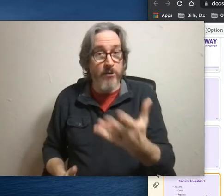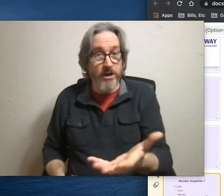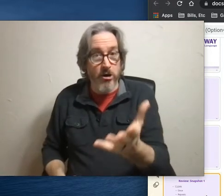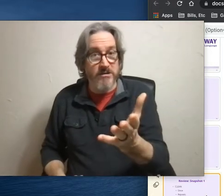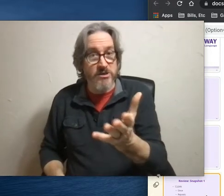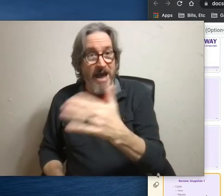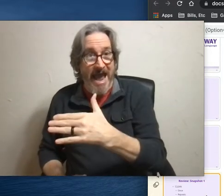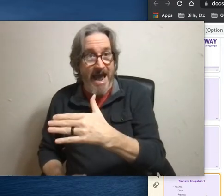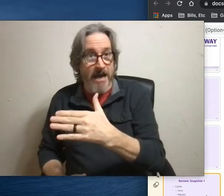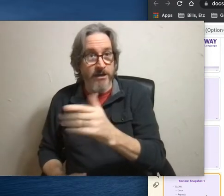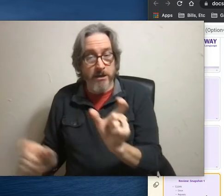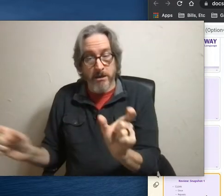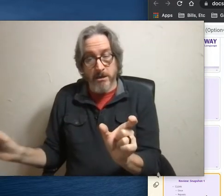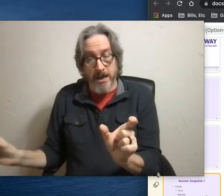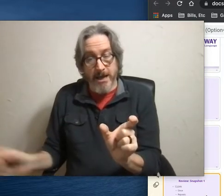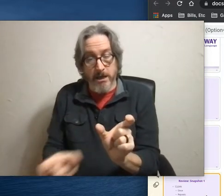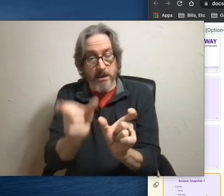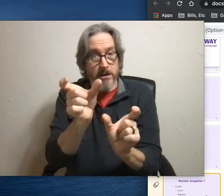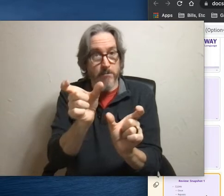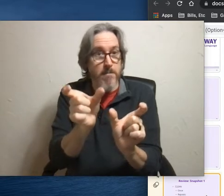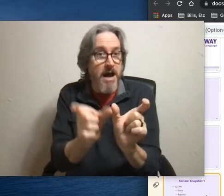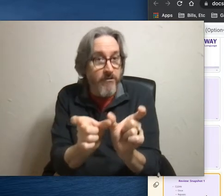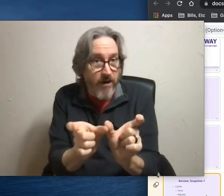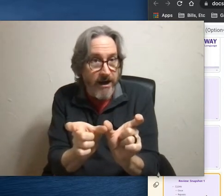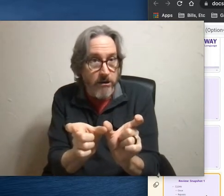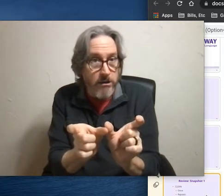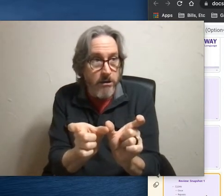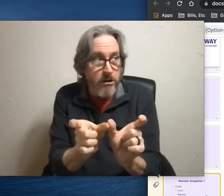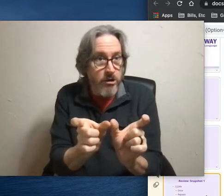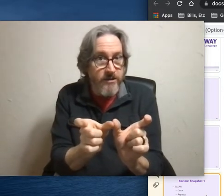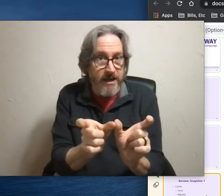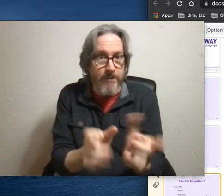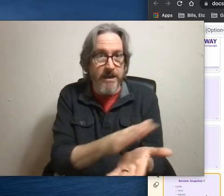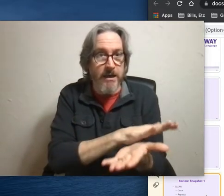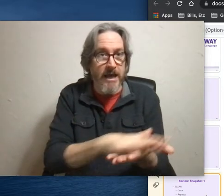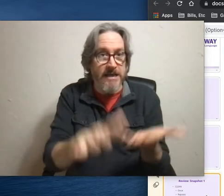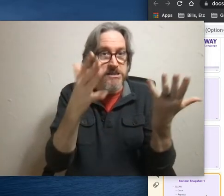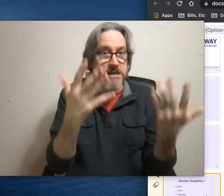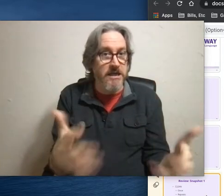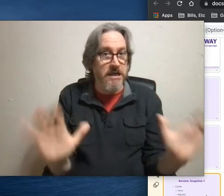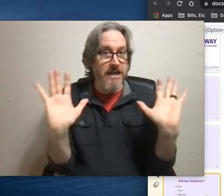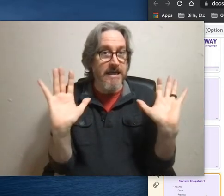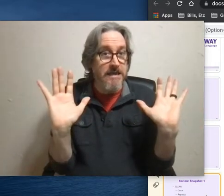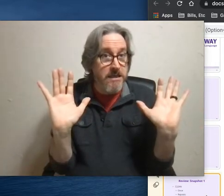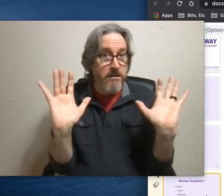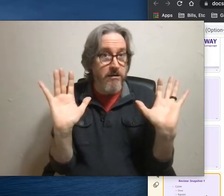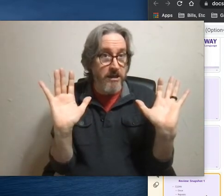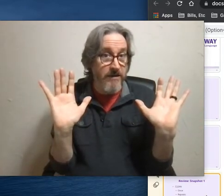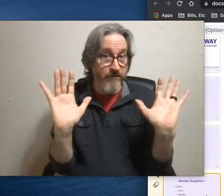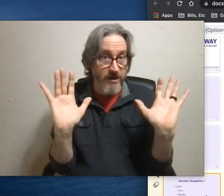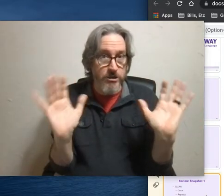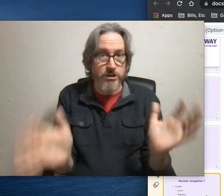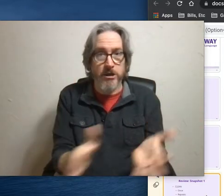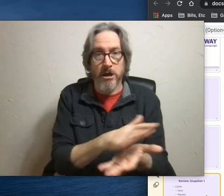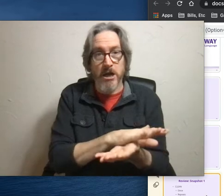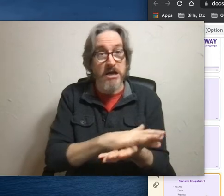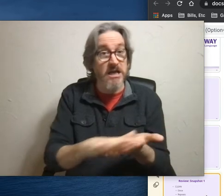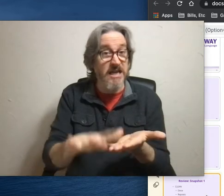And then we can also add a modifier that can mean it's cleaned, clean